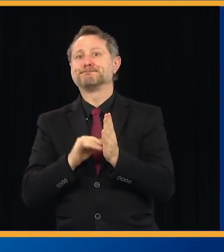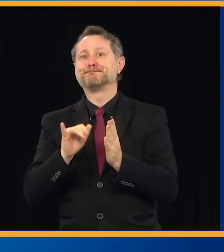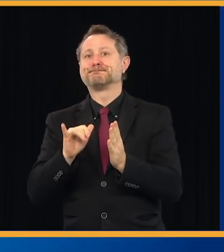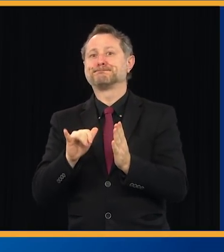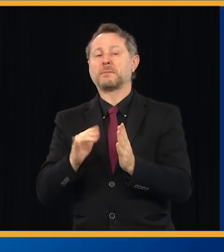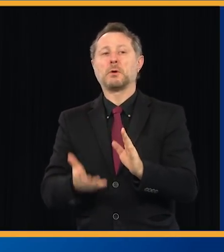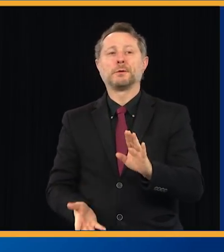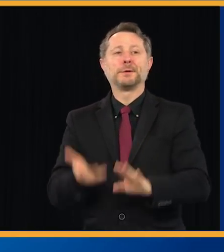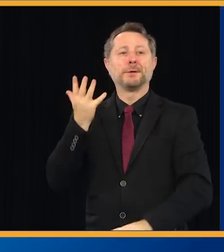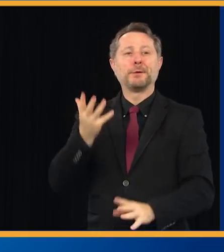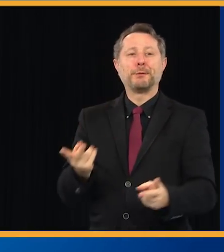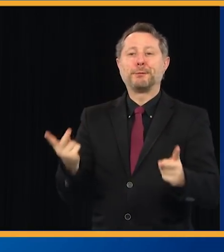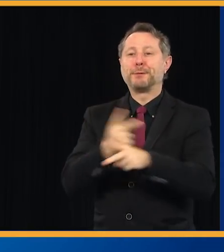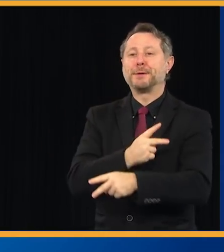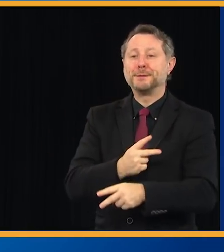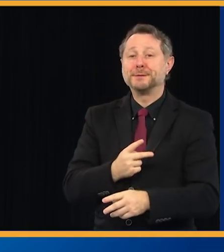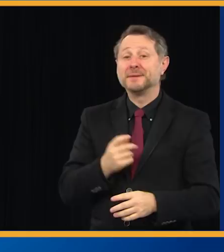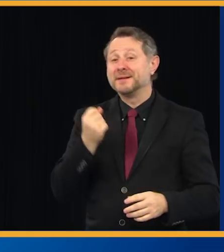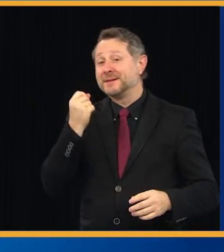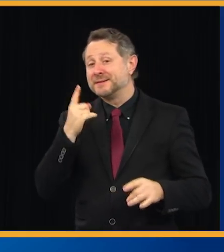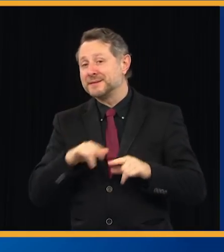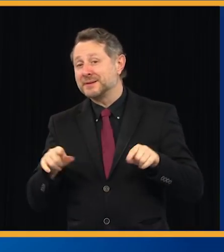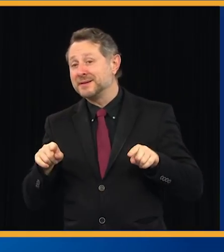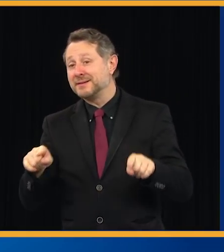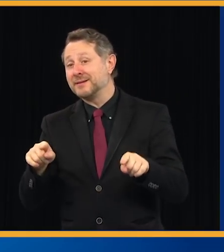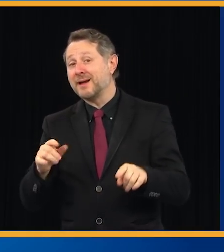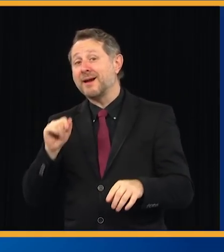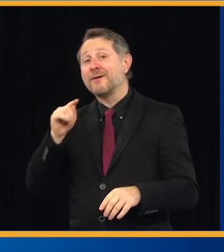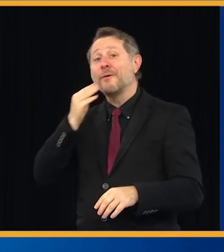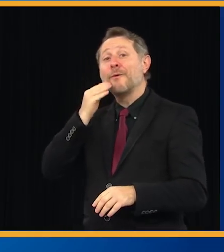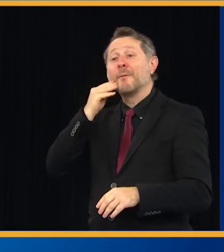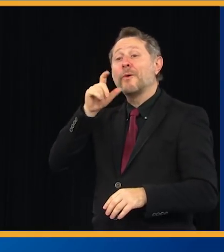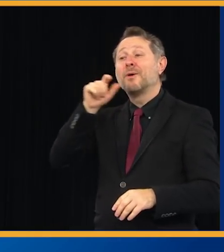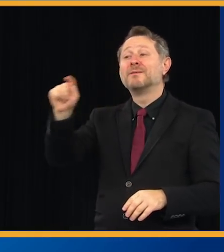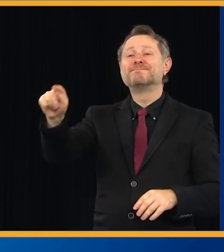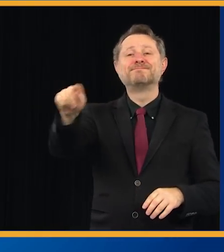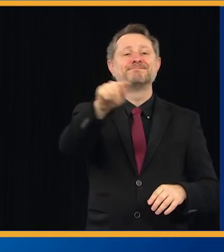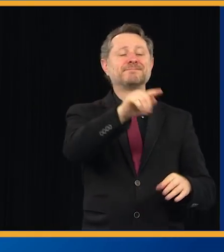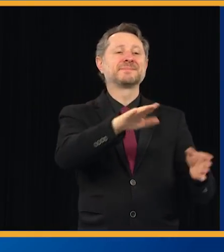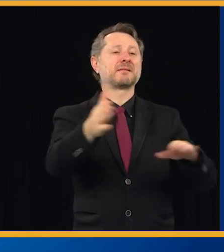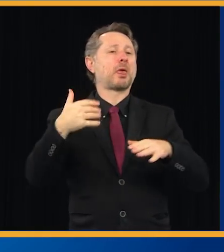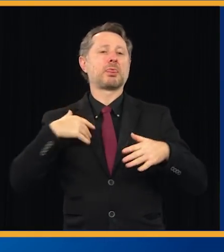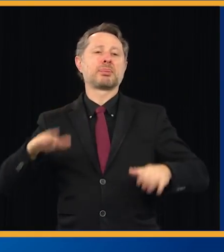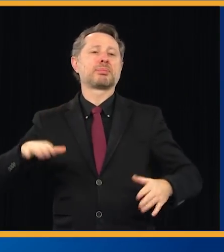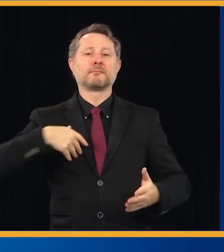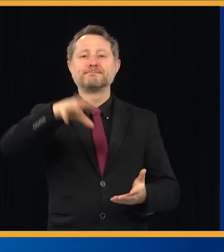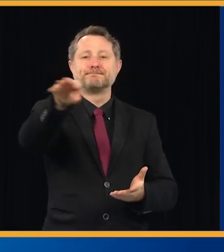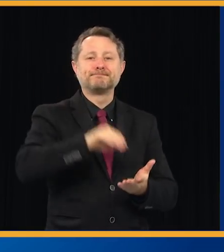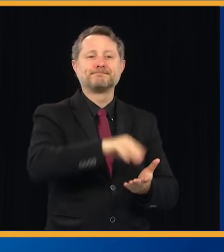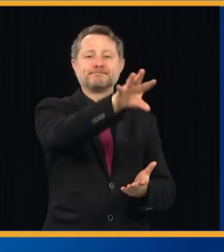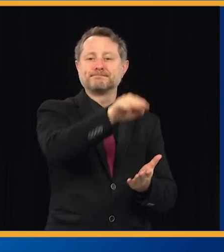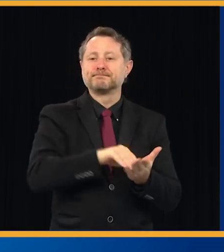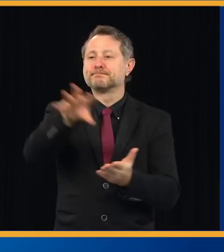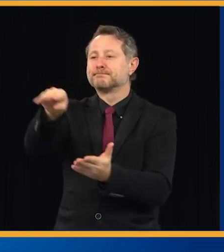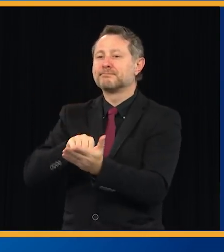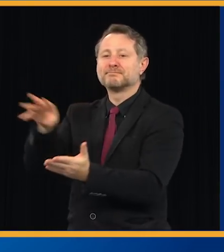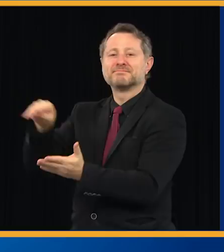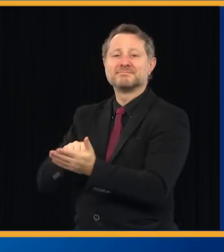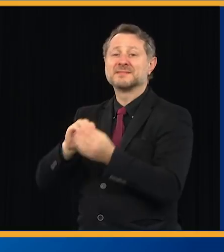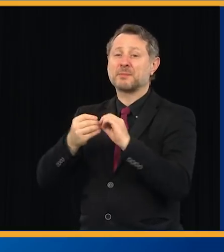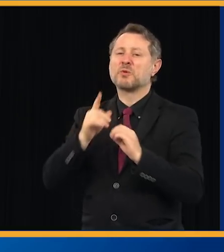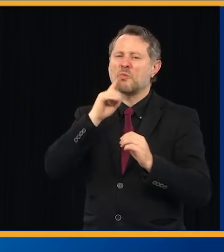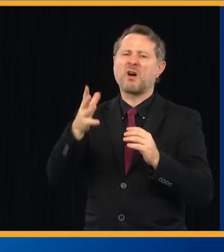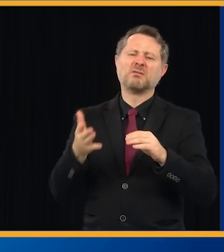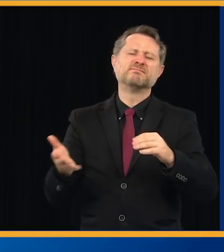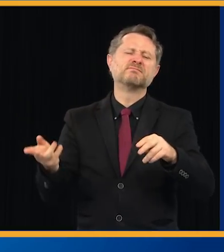may be attributable to COVID. So I think that the reality is going to be actually worse. But there's no